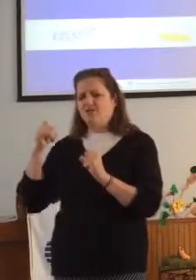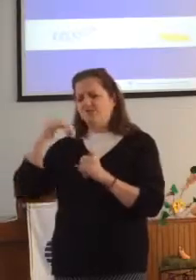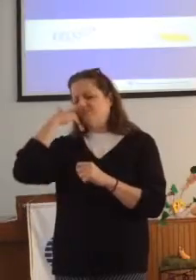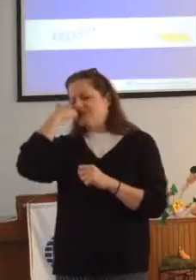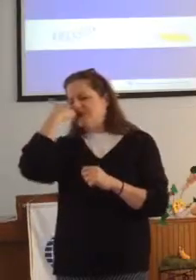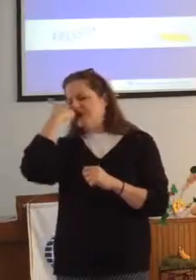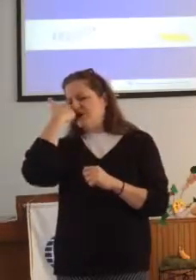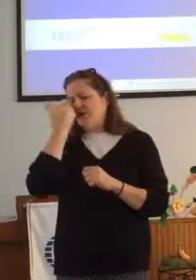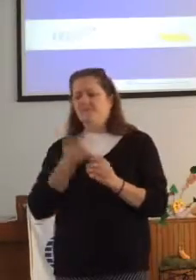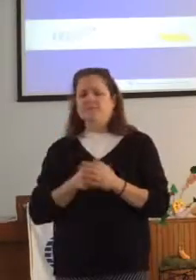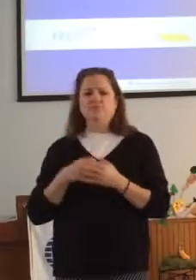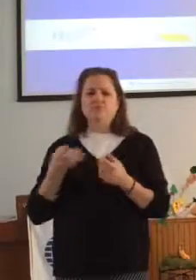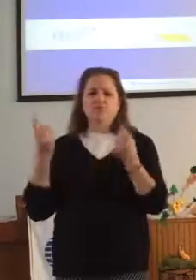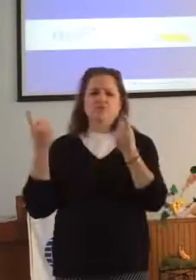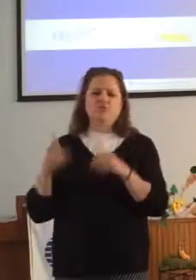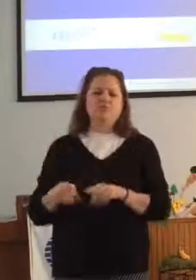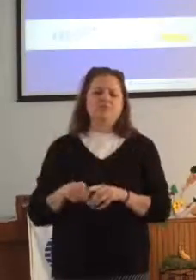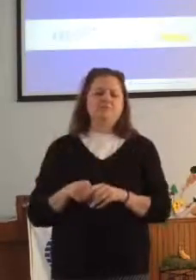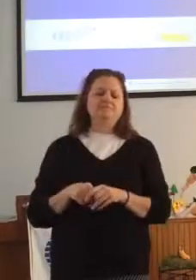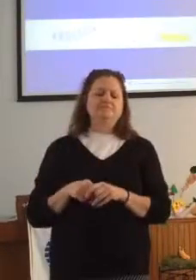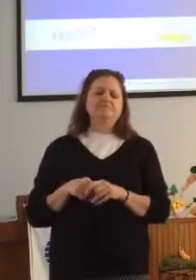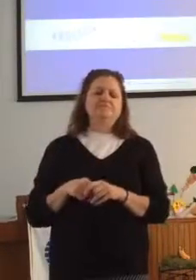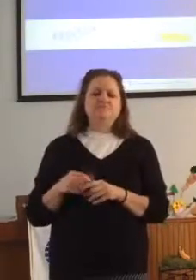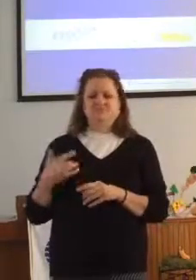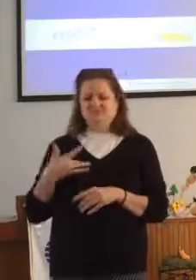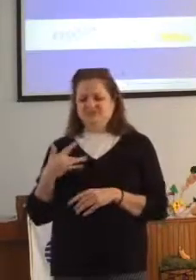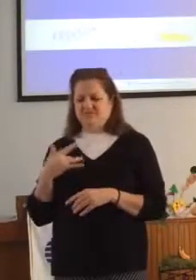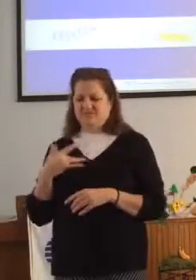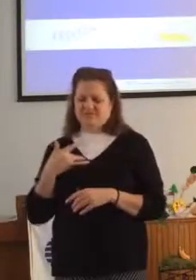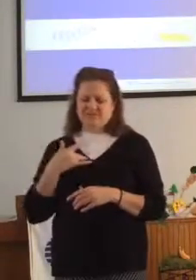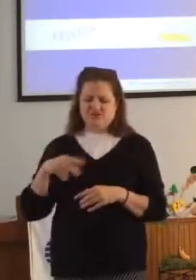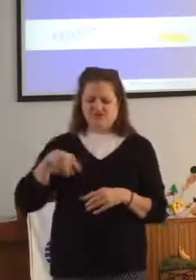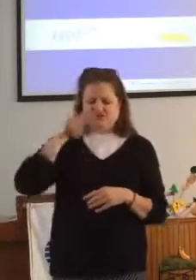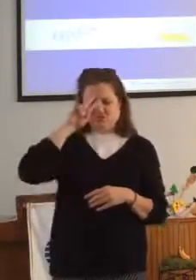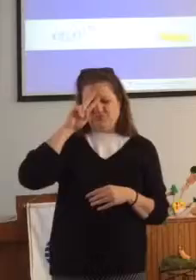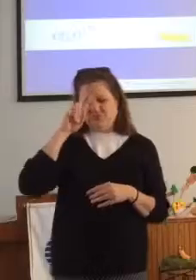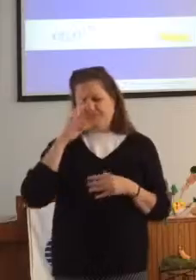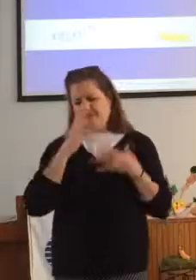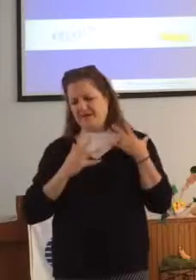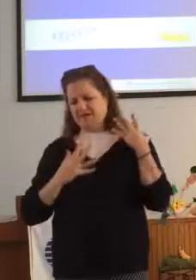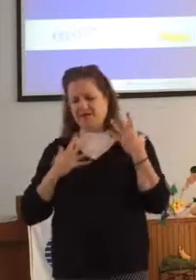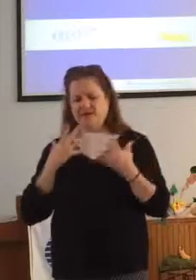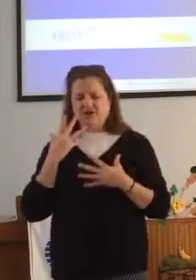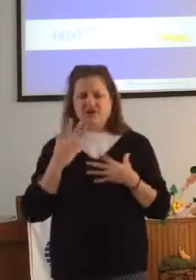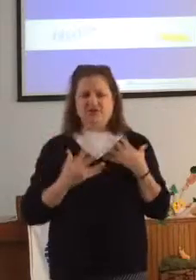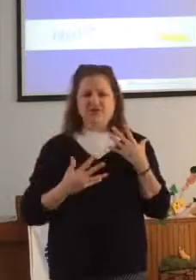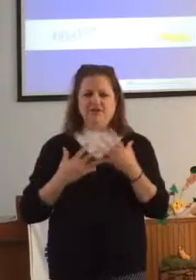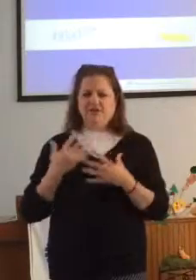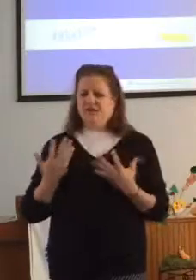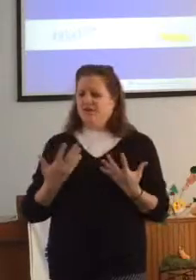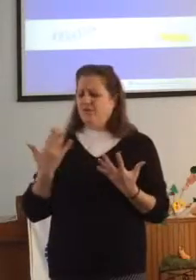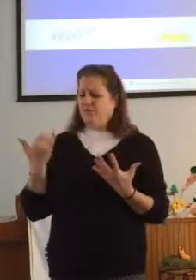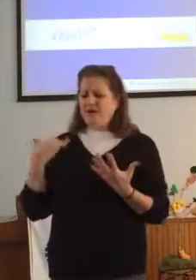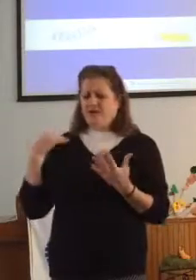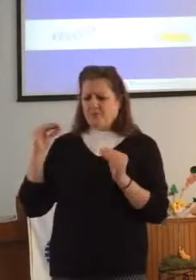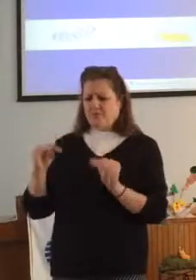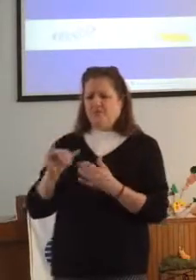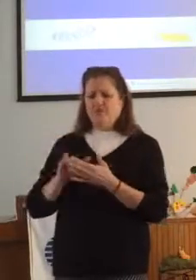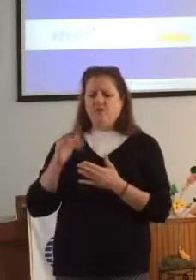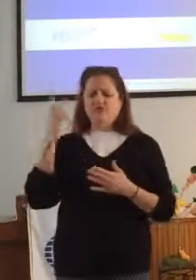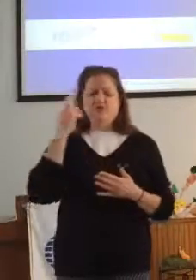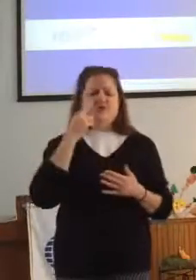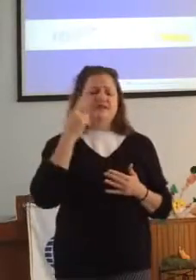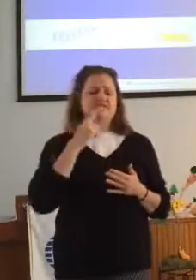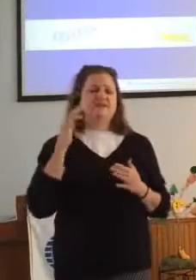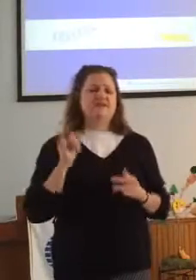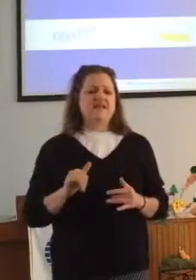not to agree. She also felt stupid and embarrassed, since she could never put her reasons into words that his